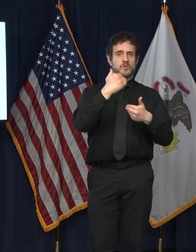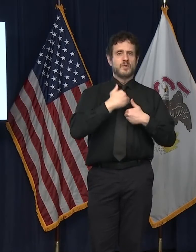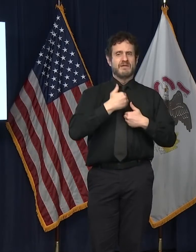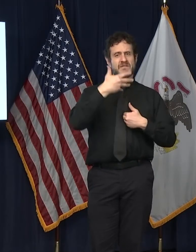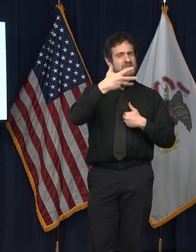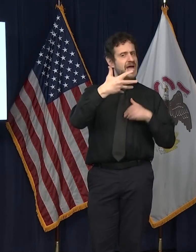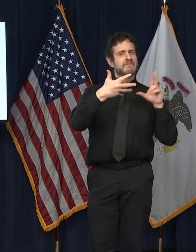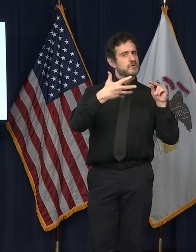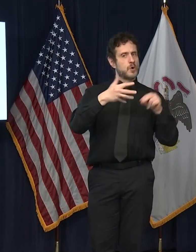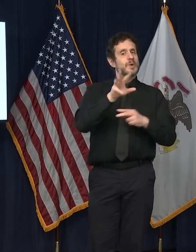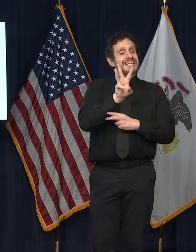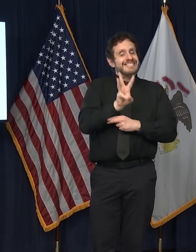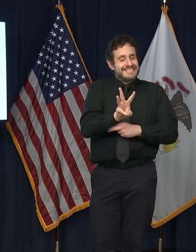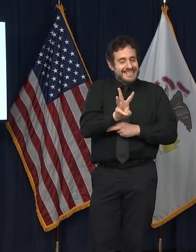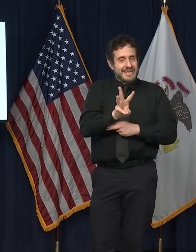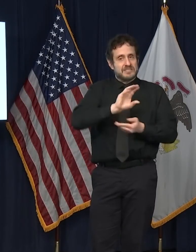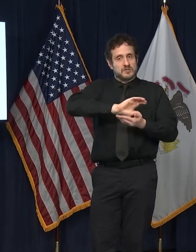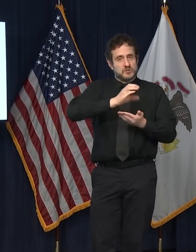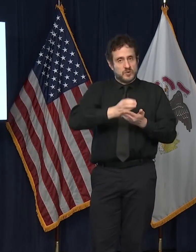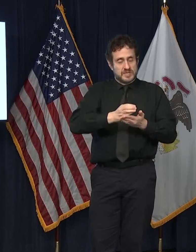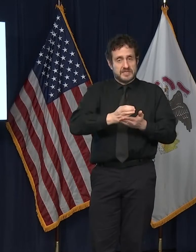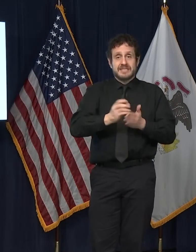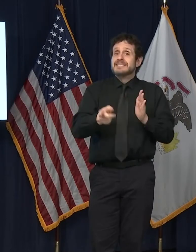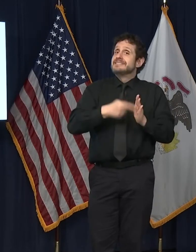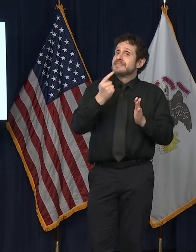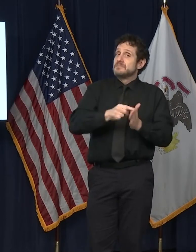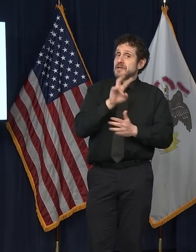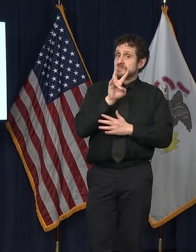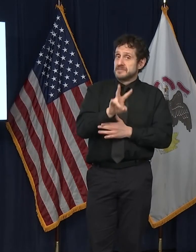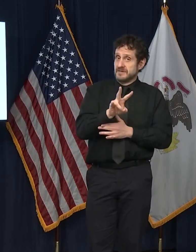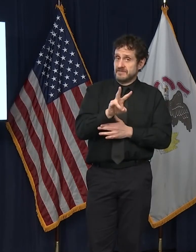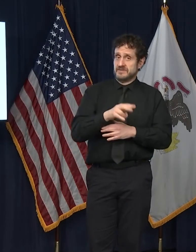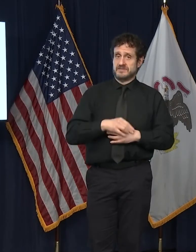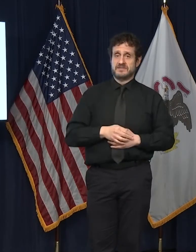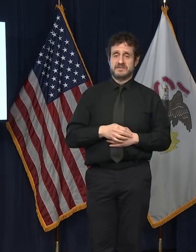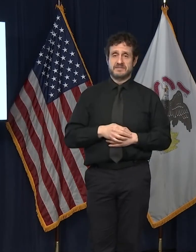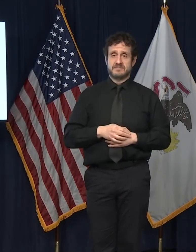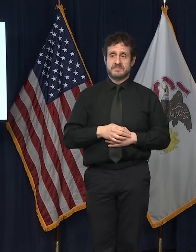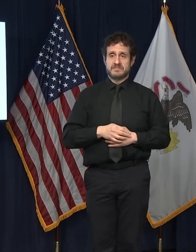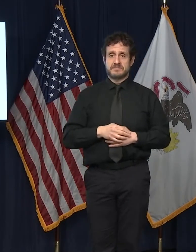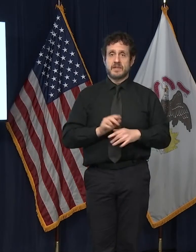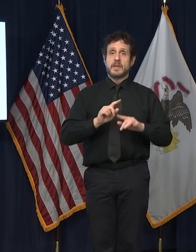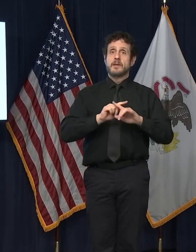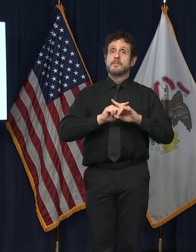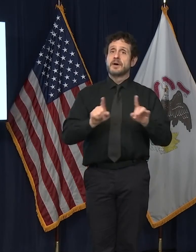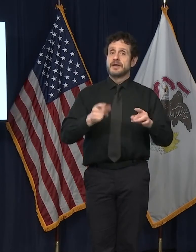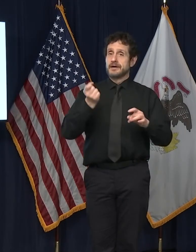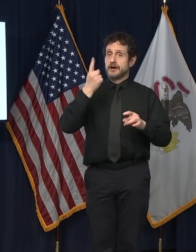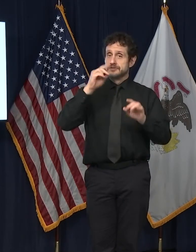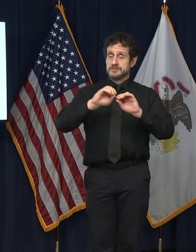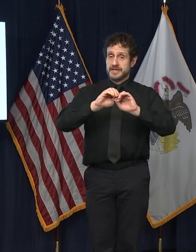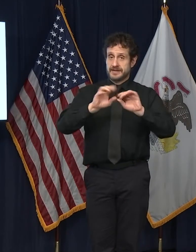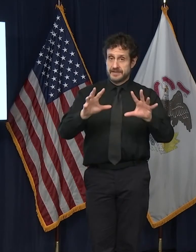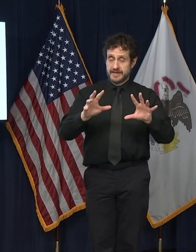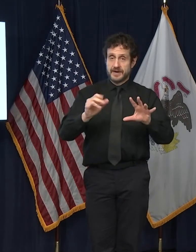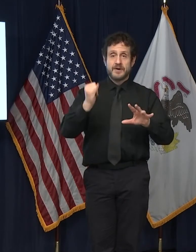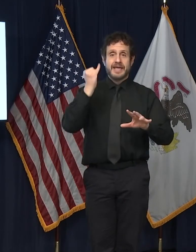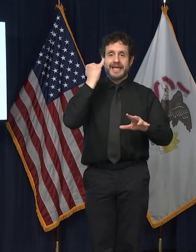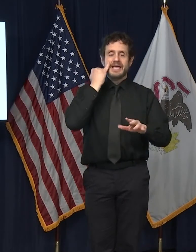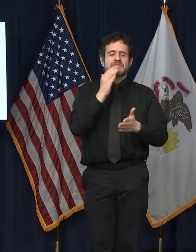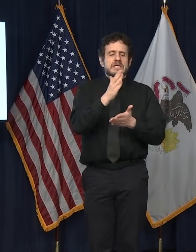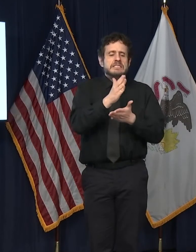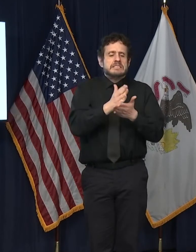vial, and in some cases, even a 7th dose. What has to be clear is that any